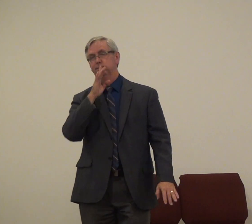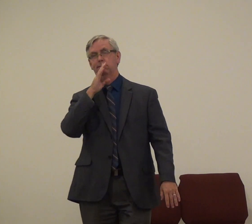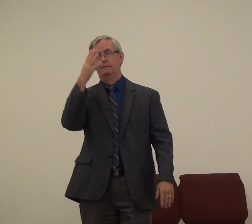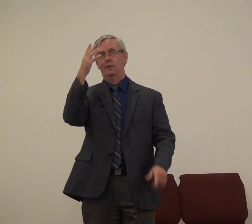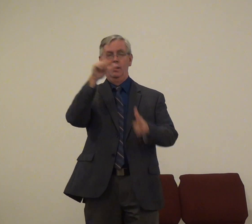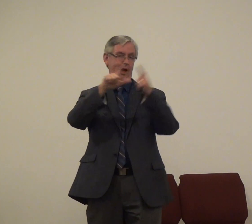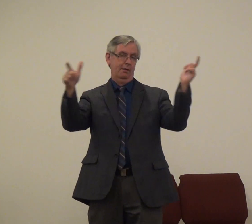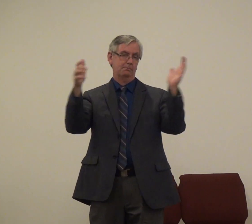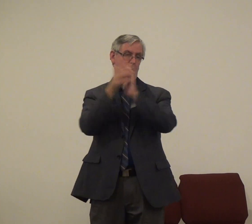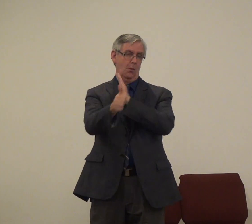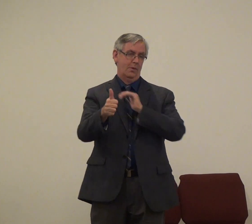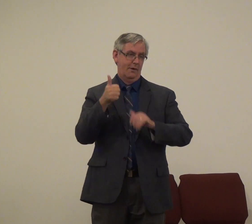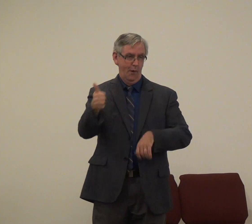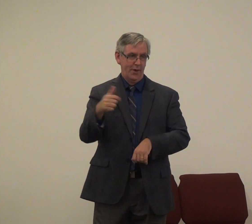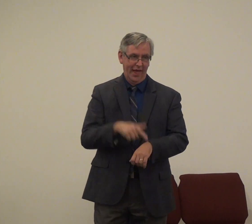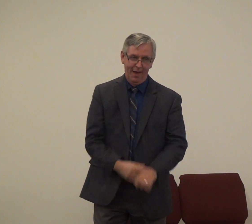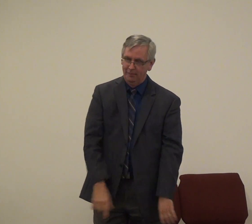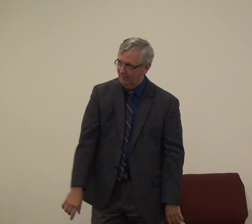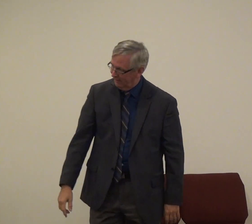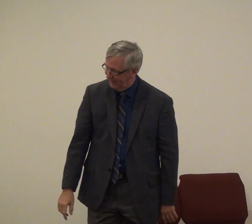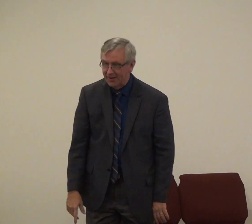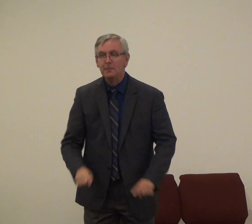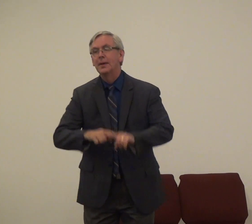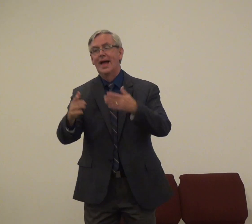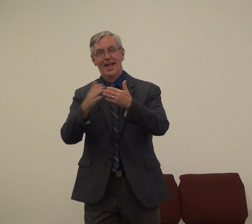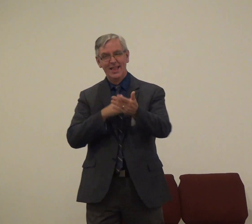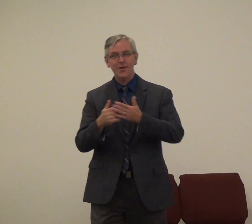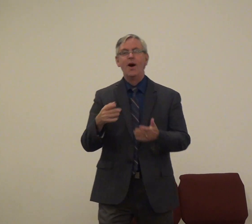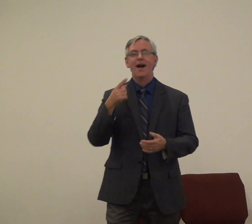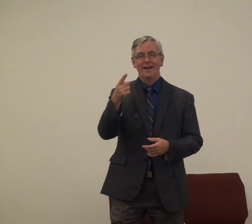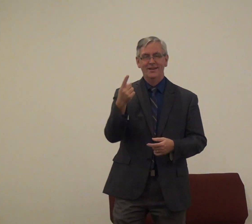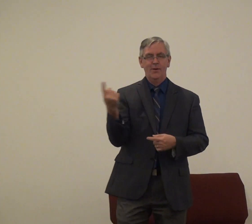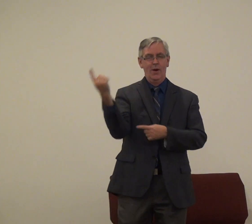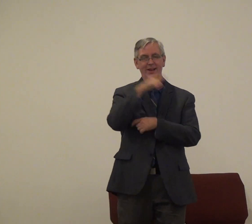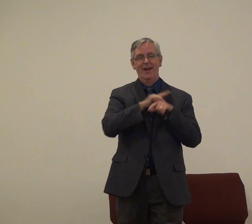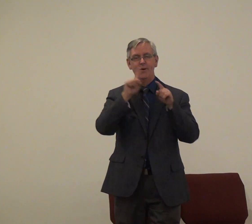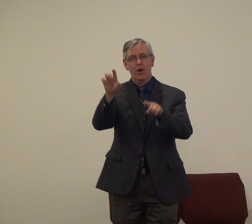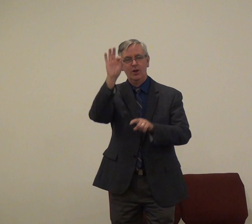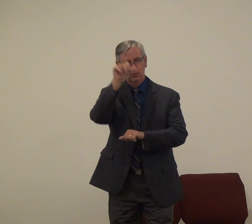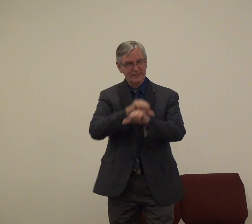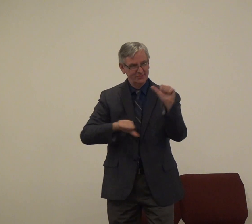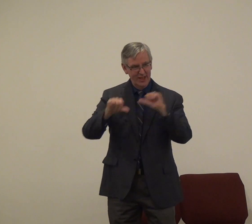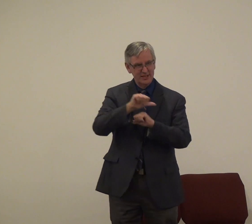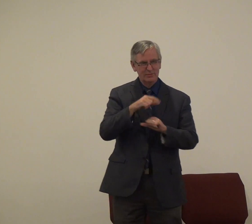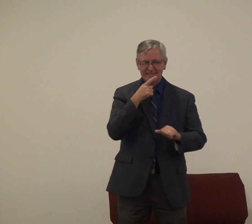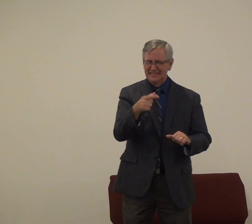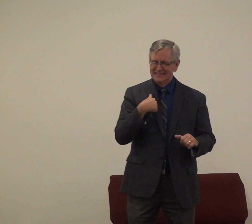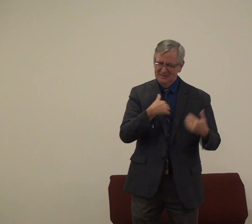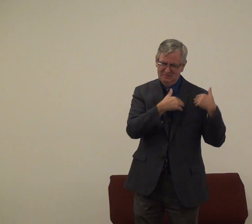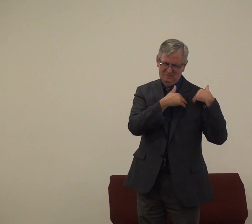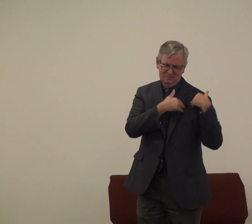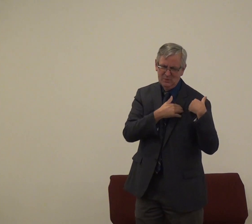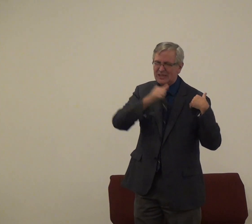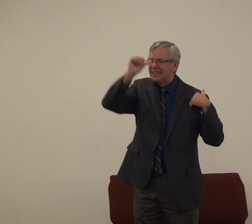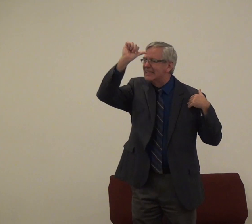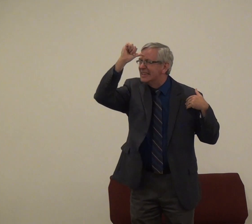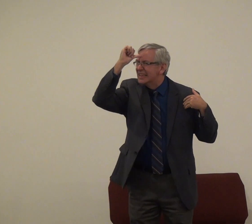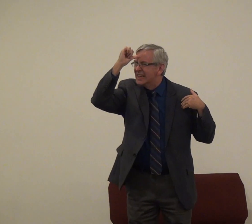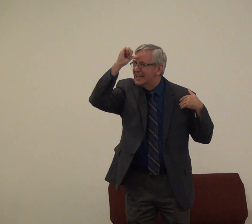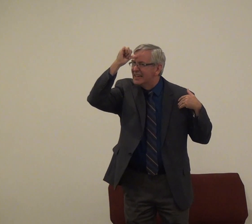hard. But William Carey knew four languages that he mastered in his own time. He went to a preacher's fellowship